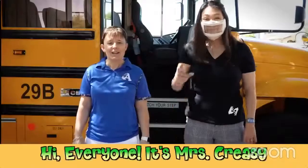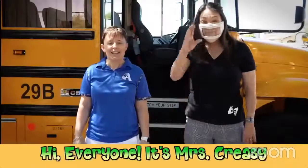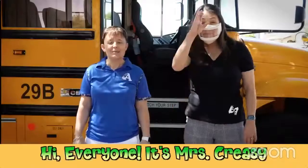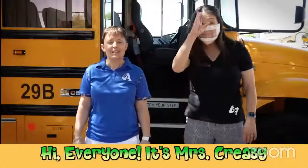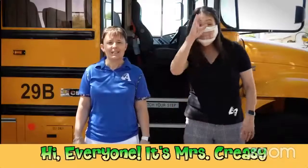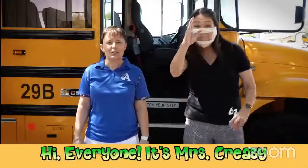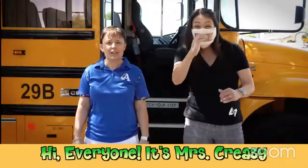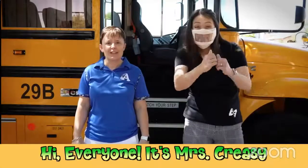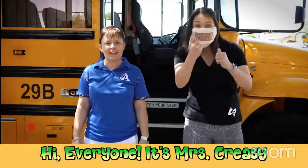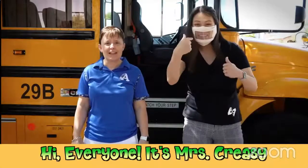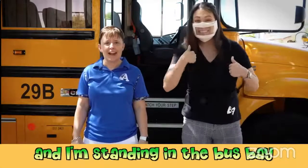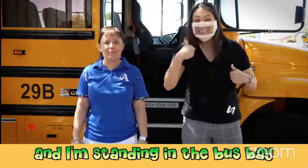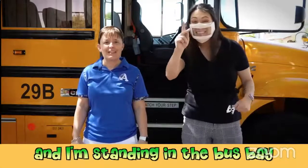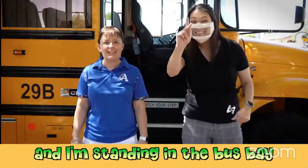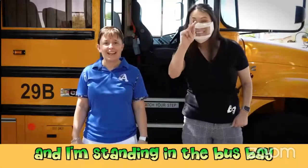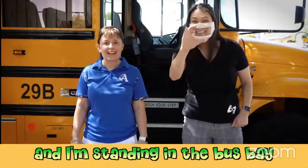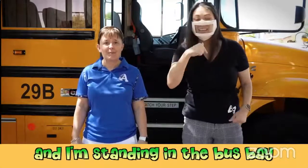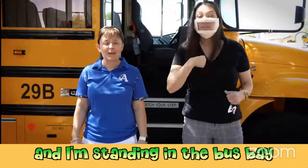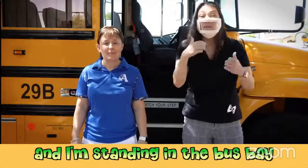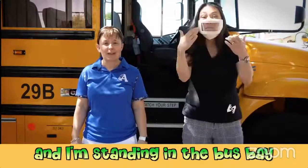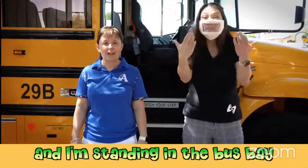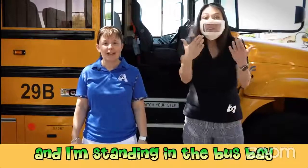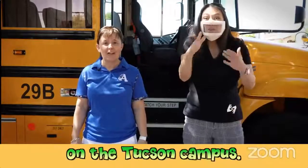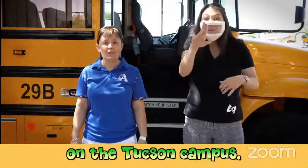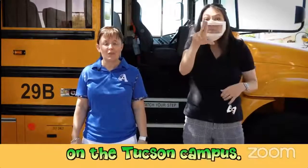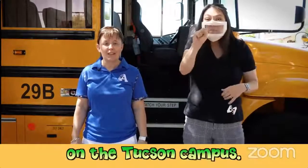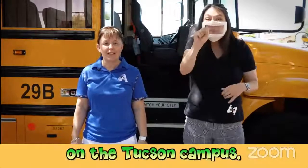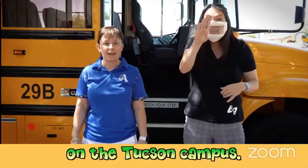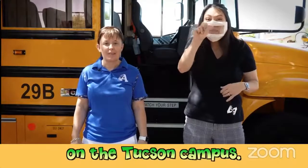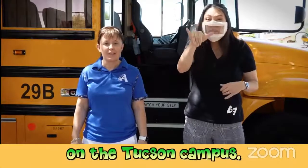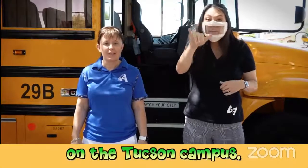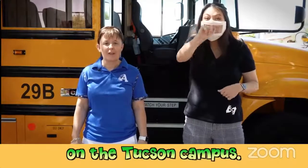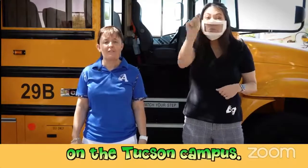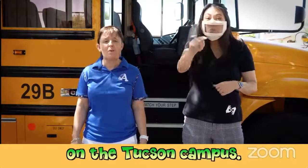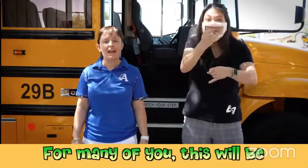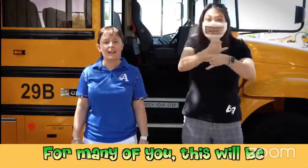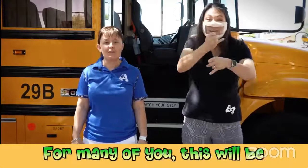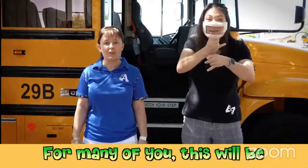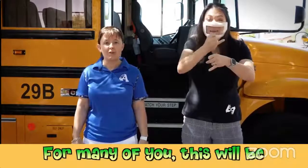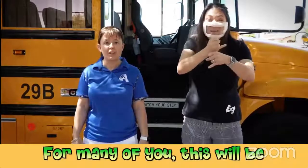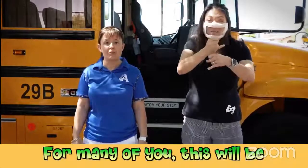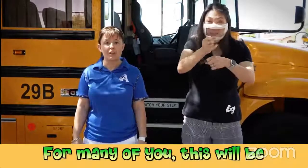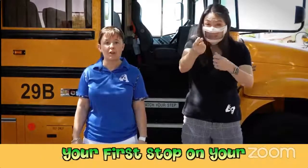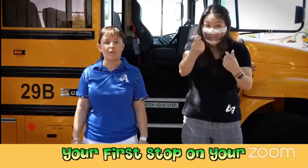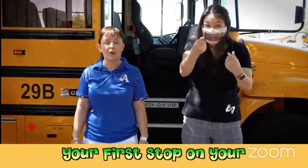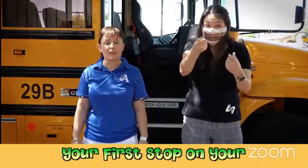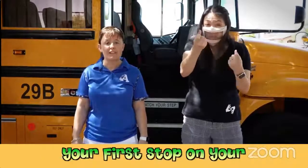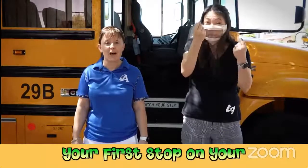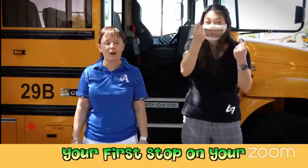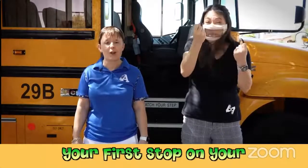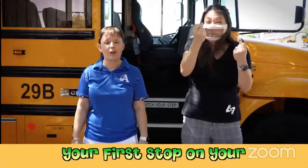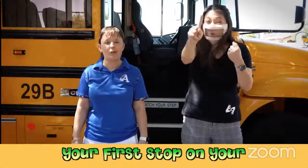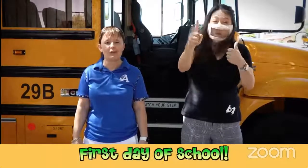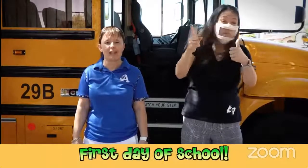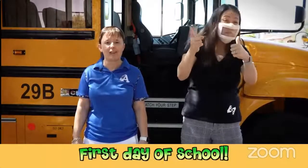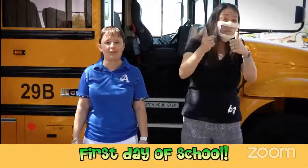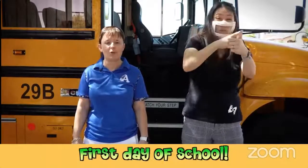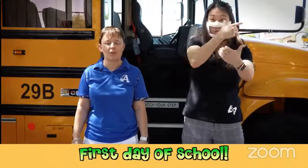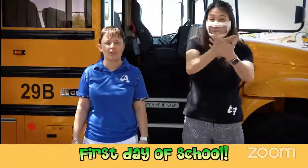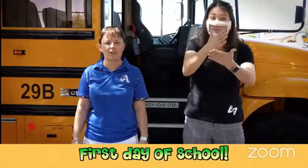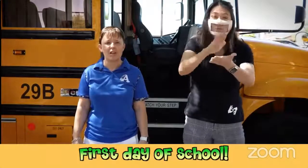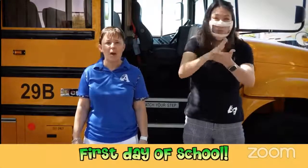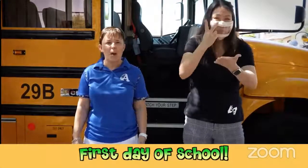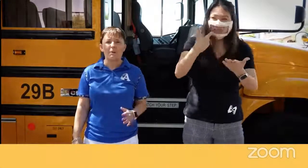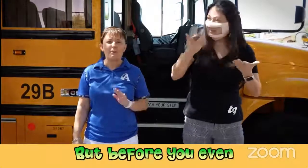Hi everyone, it's Mrs. Creasy and I'm standing in the bus bay on the Tucson campus. For many of you, this will be your first stop on your first day